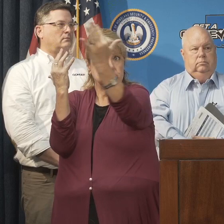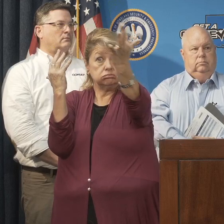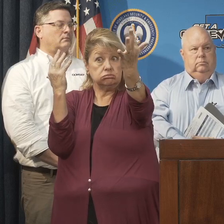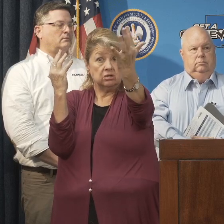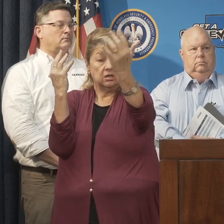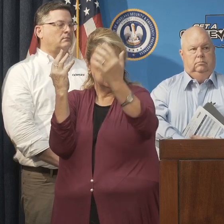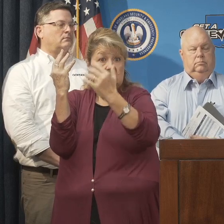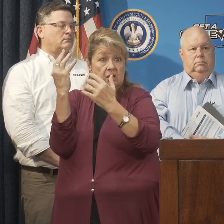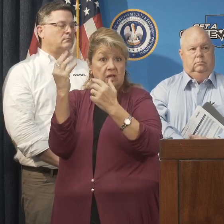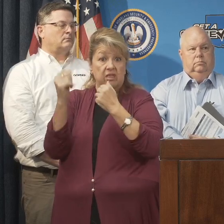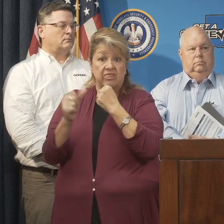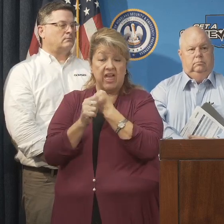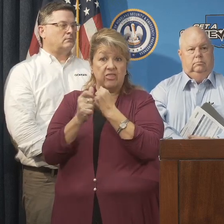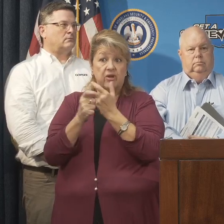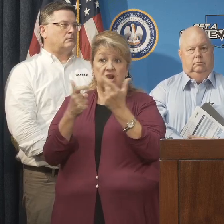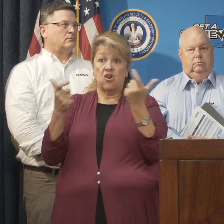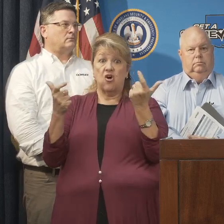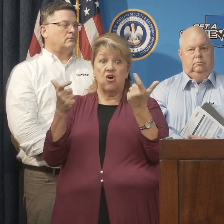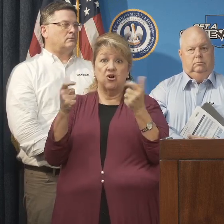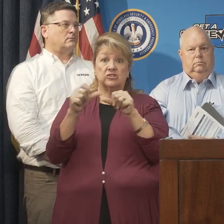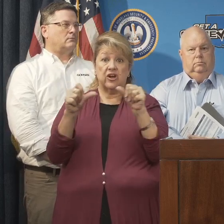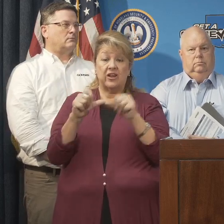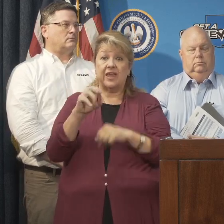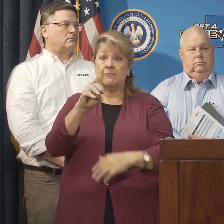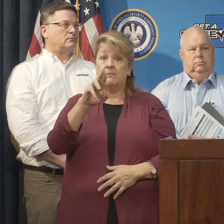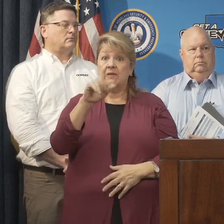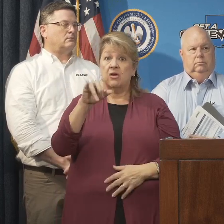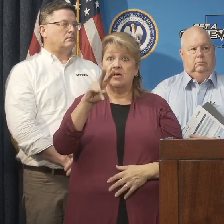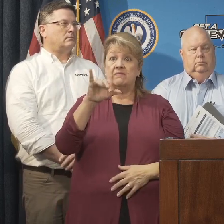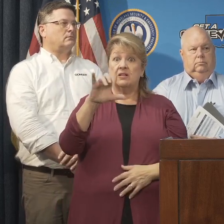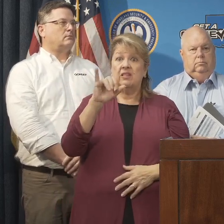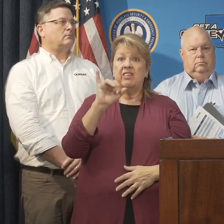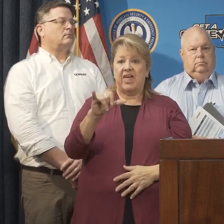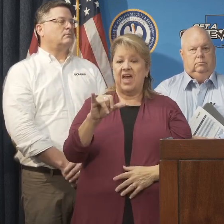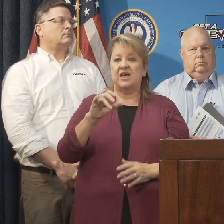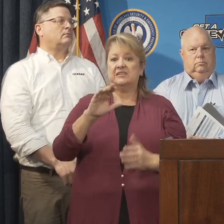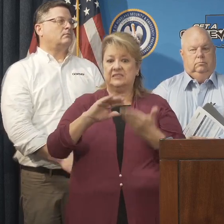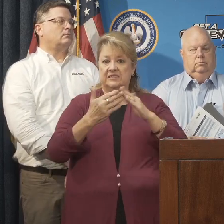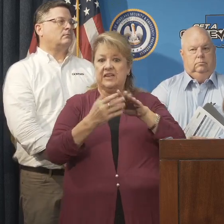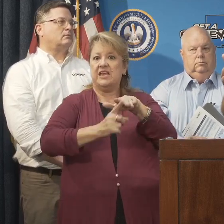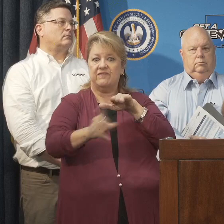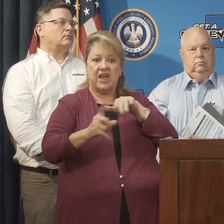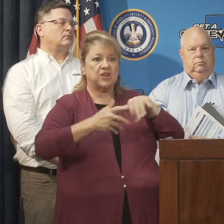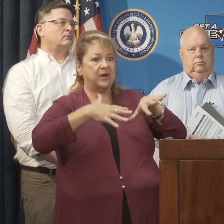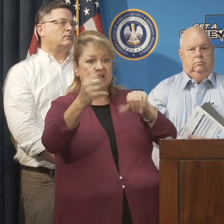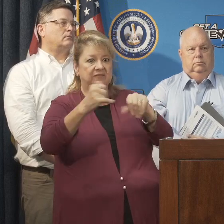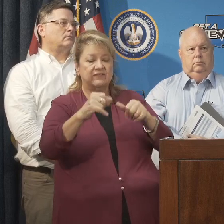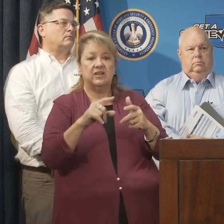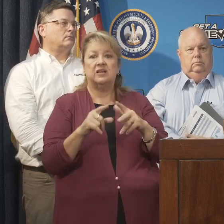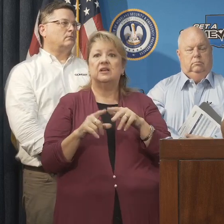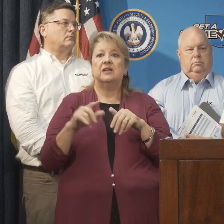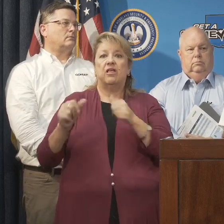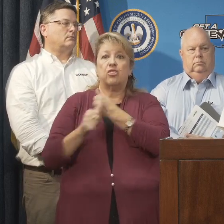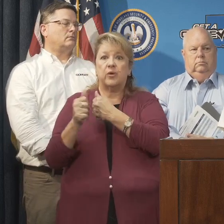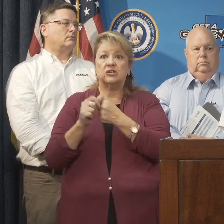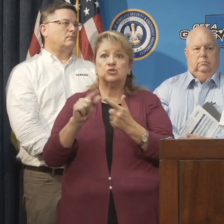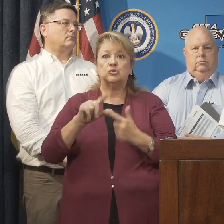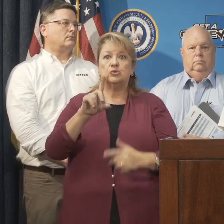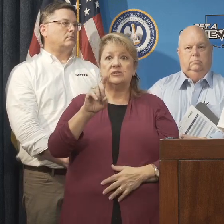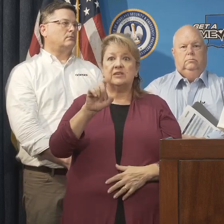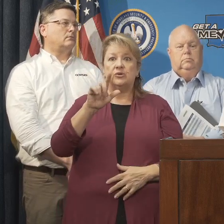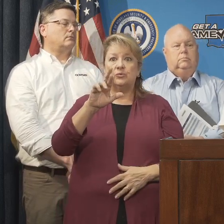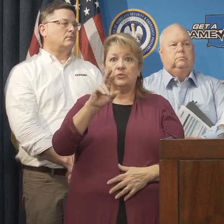threaten areas like Maryville, which is why it was evacuated. They threatened DeRidder and Junction and